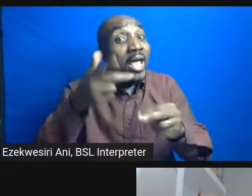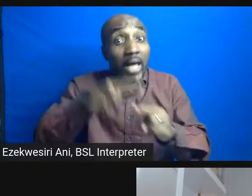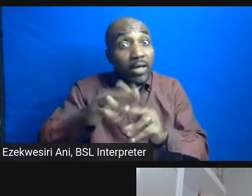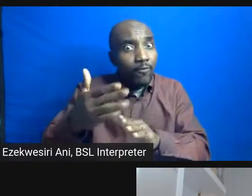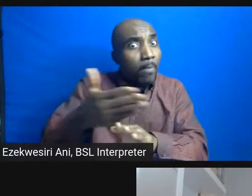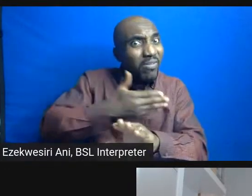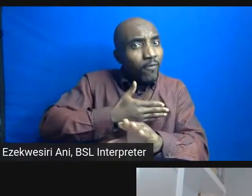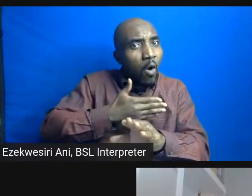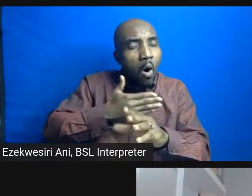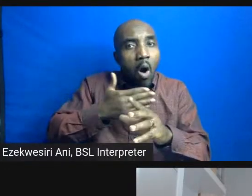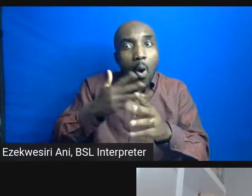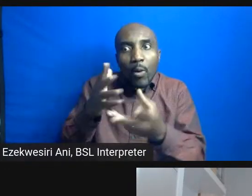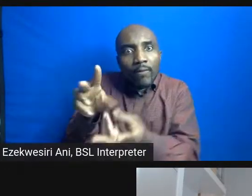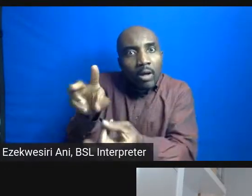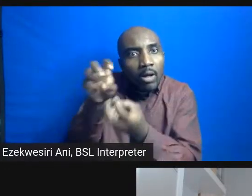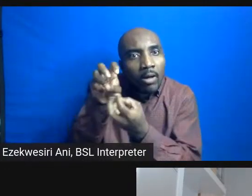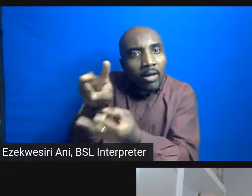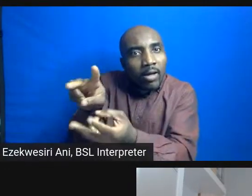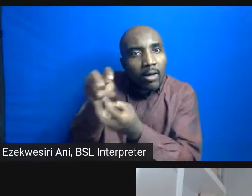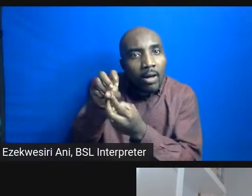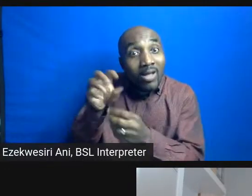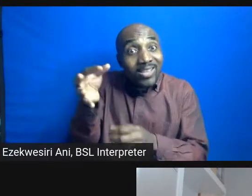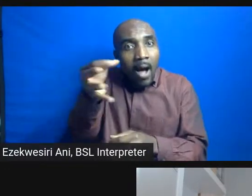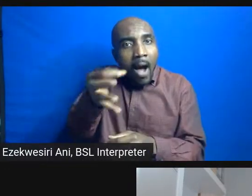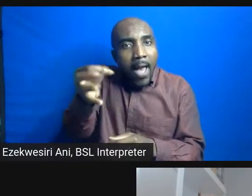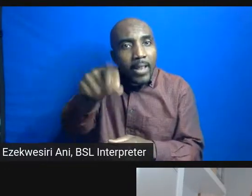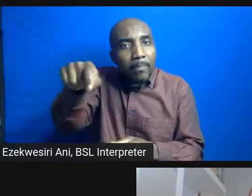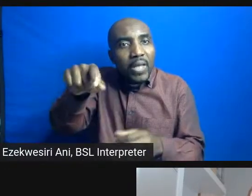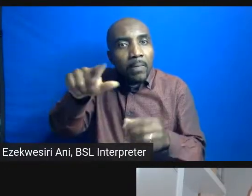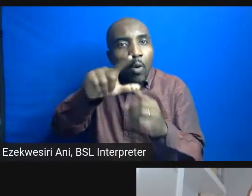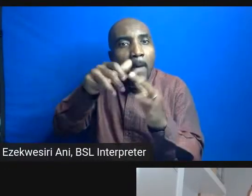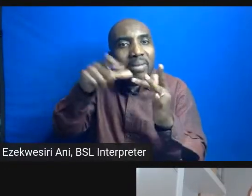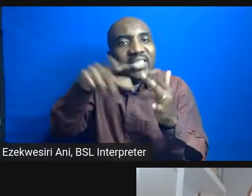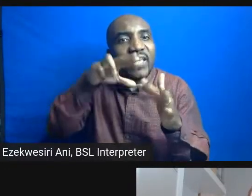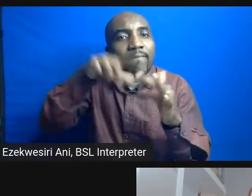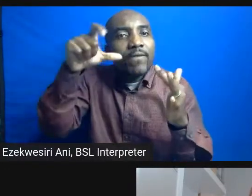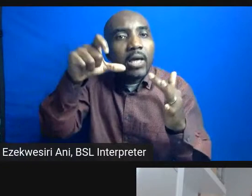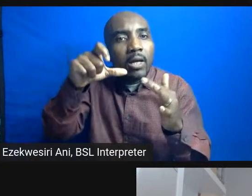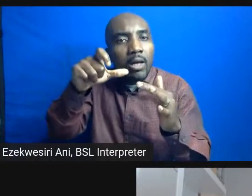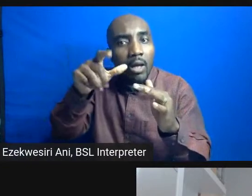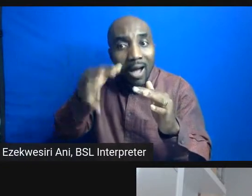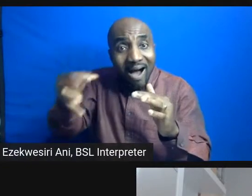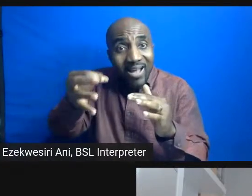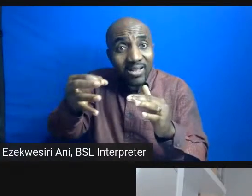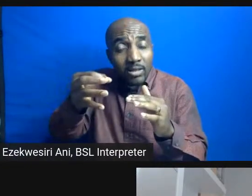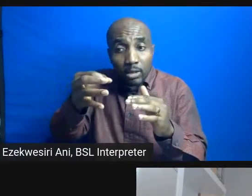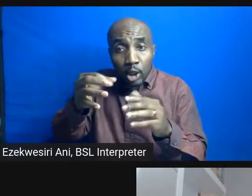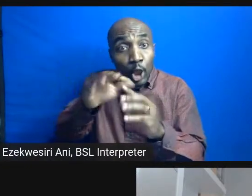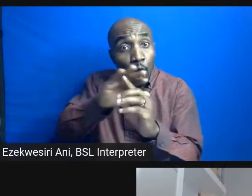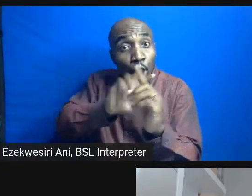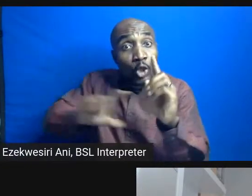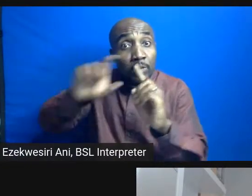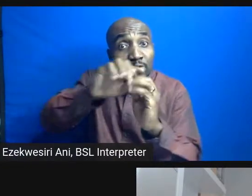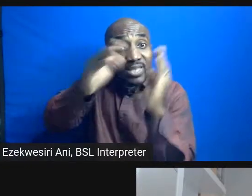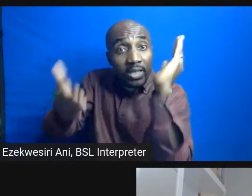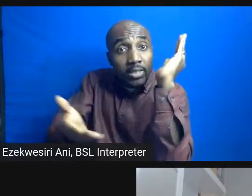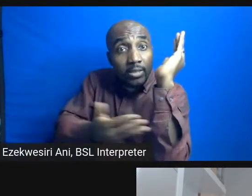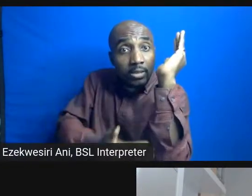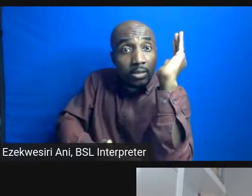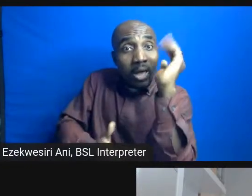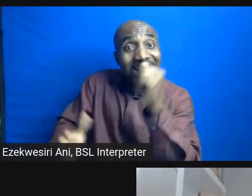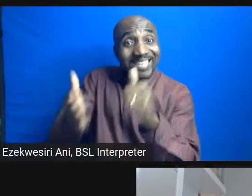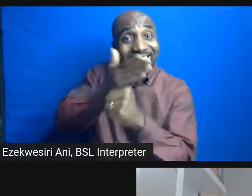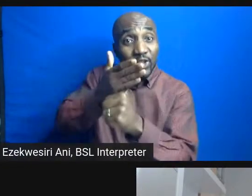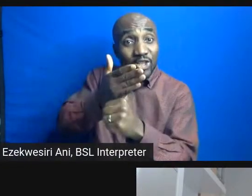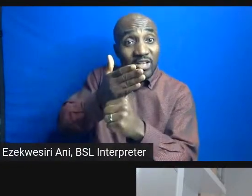time to listen to the islanders in the Pacific Islands, to indigenous communities in the Amazons and in other parts